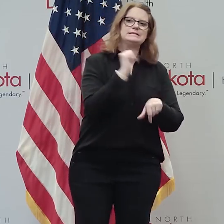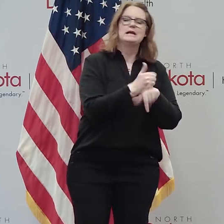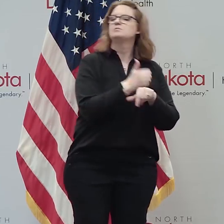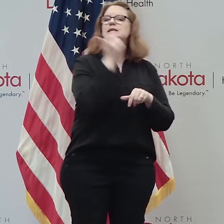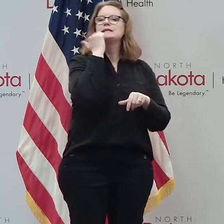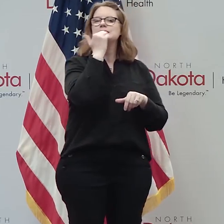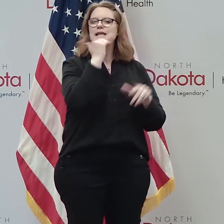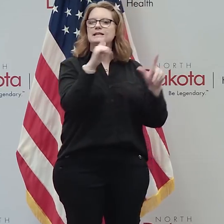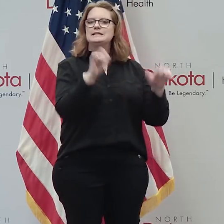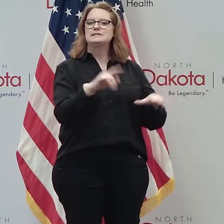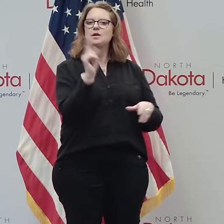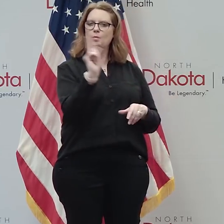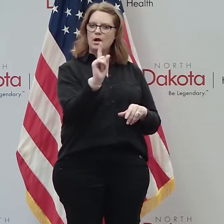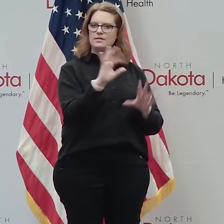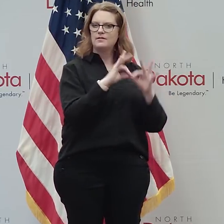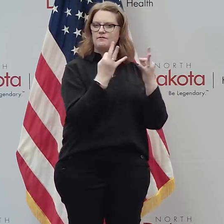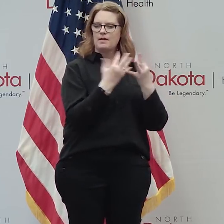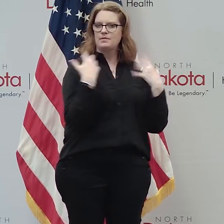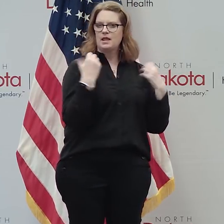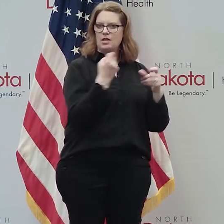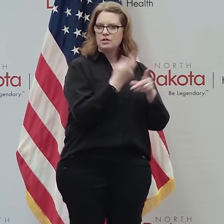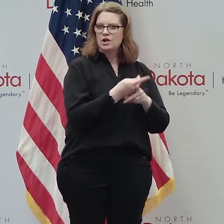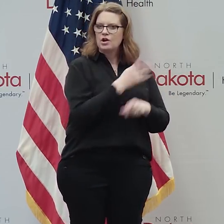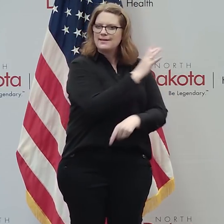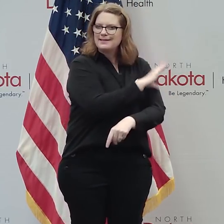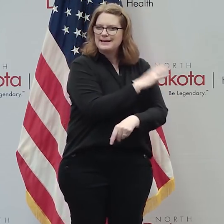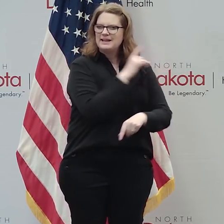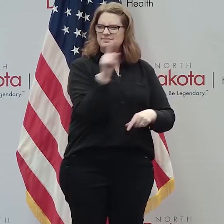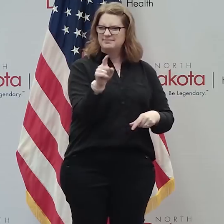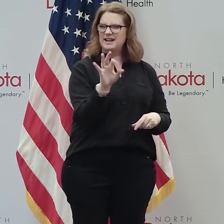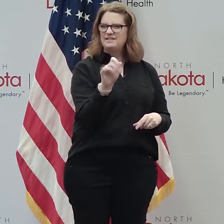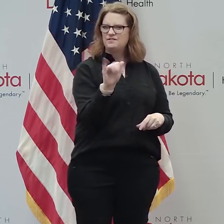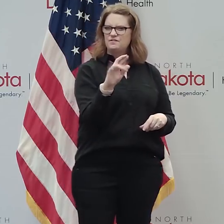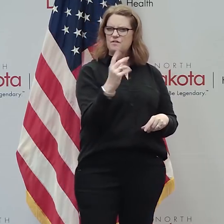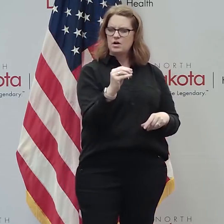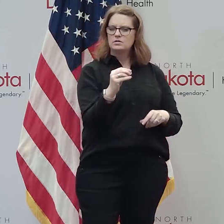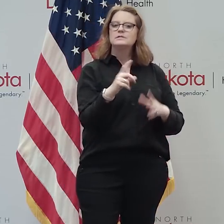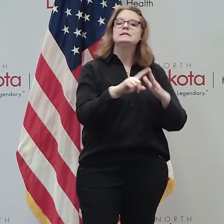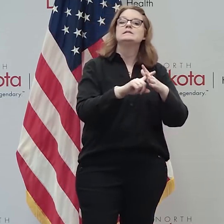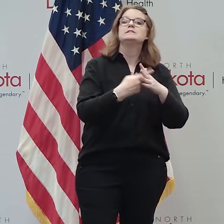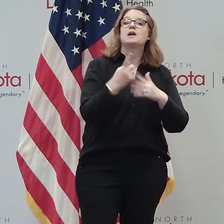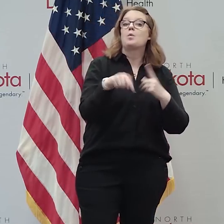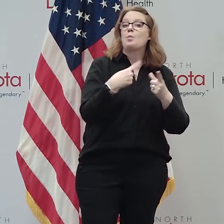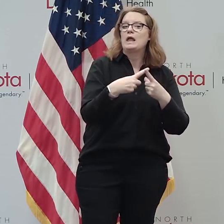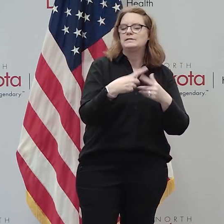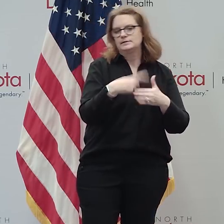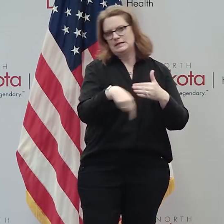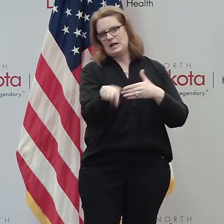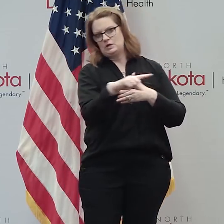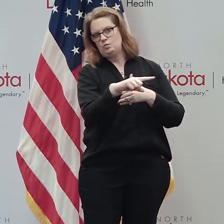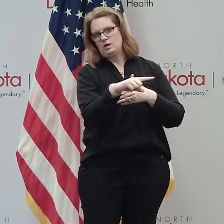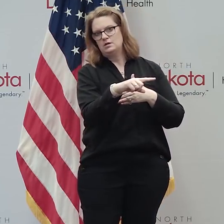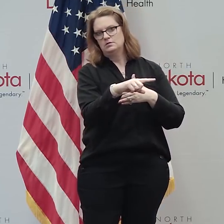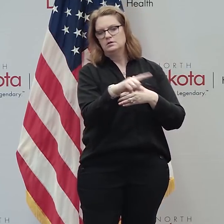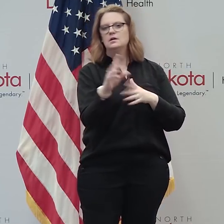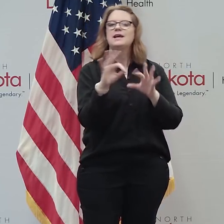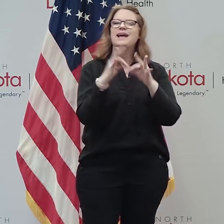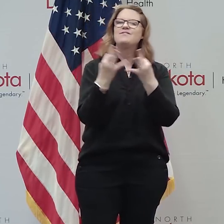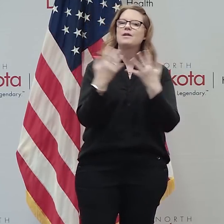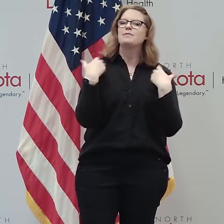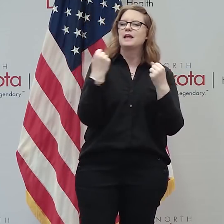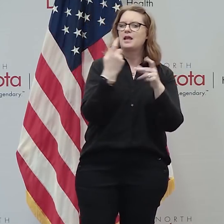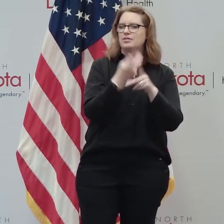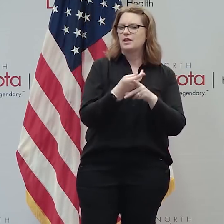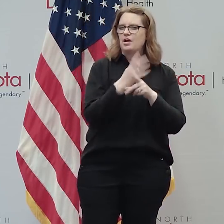at the Family Health Care Clinic. That will begin next week, and look for details from Family Health Care